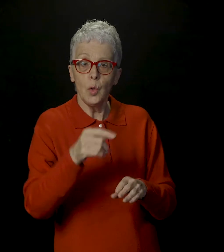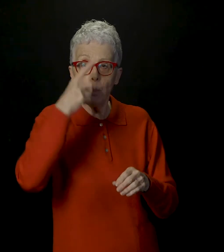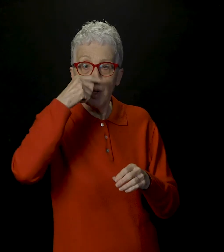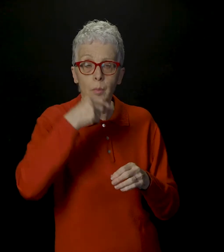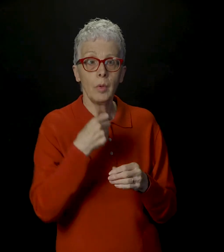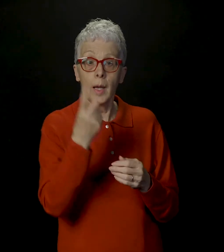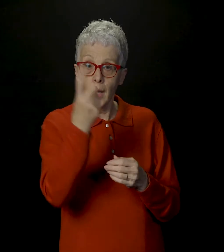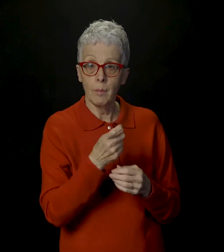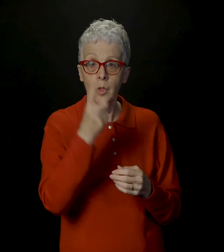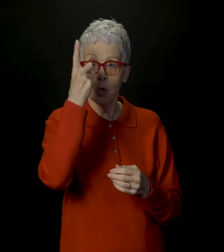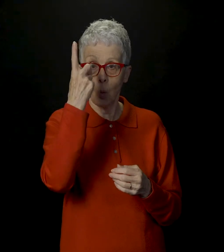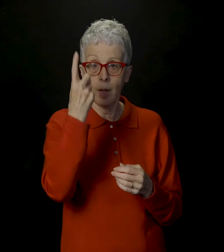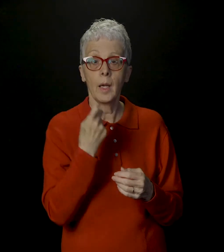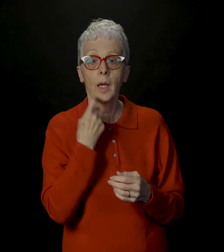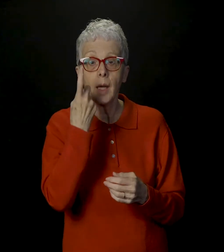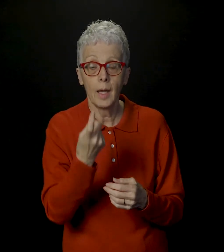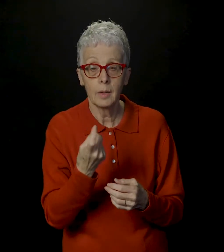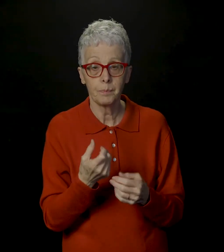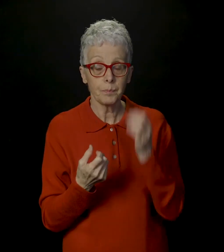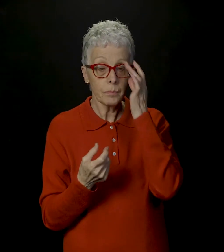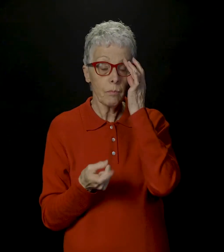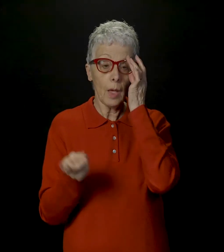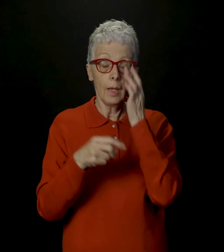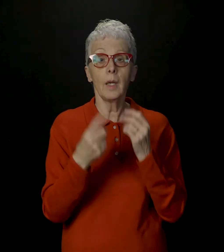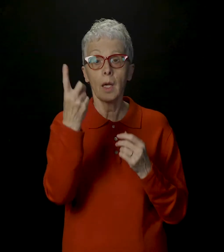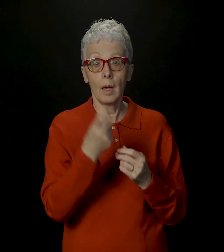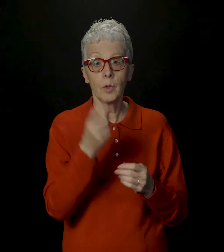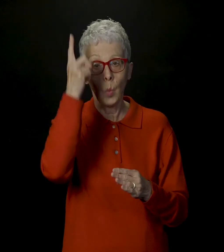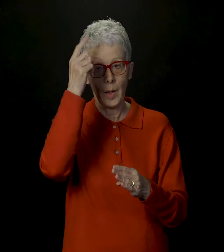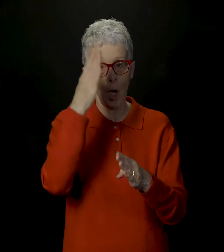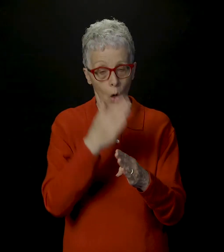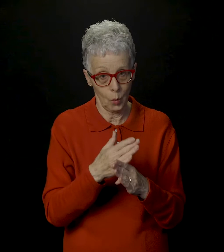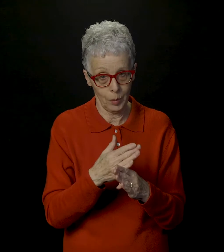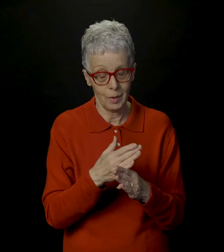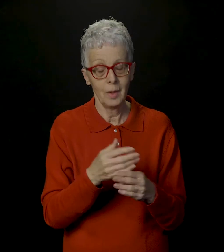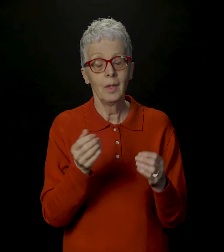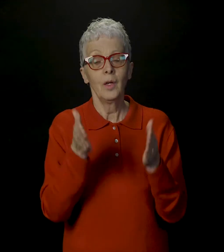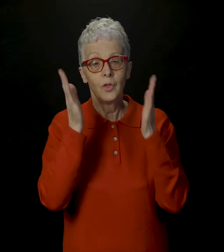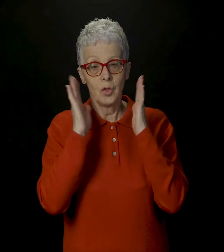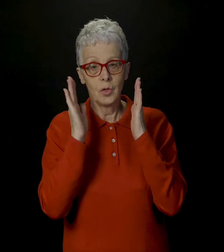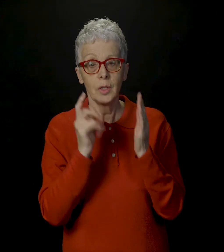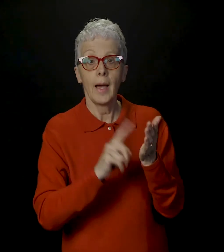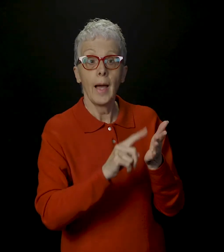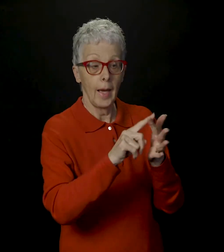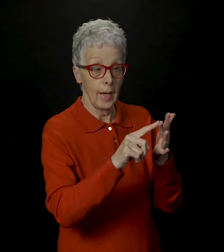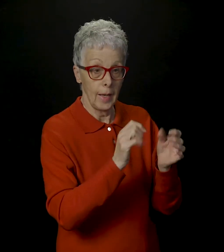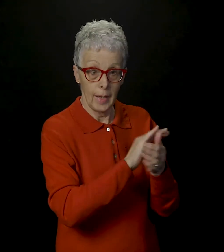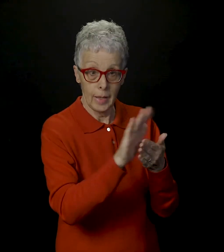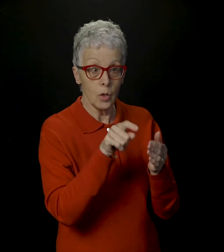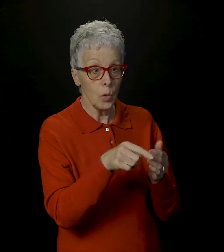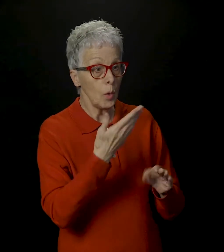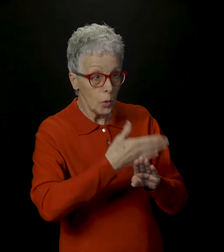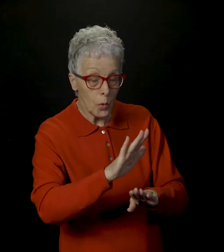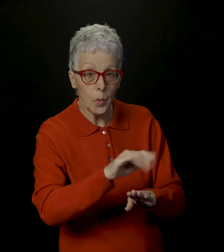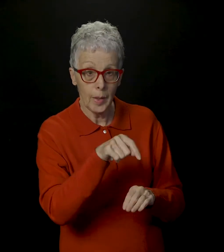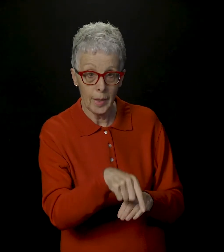One Care With a lot of people You know Visiting and joining our church One Care One Hope Visiting and joining our church Lee, you would be A new face to a